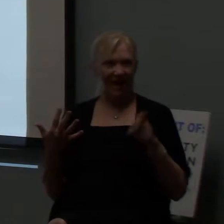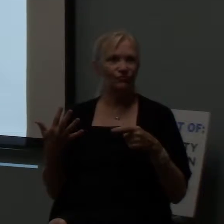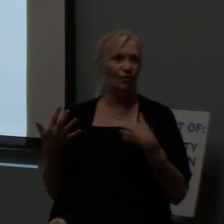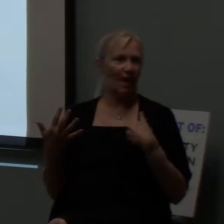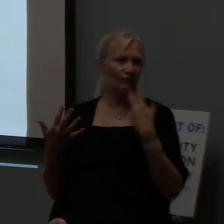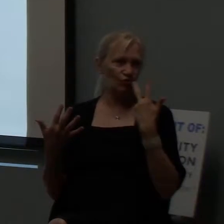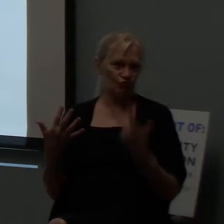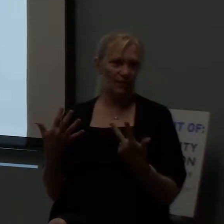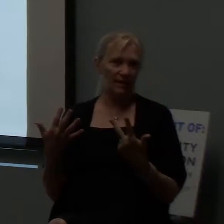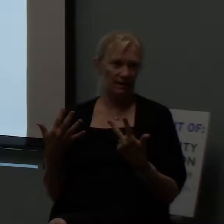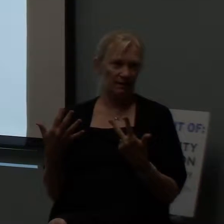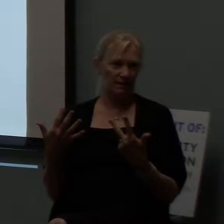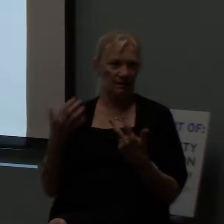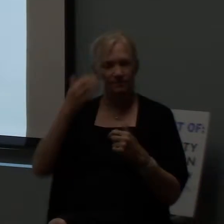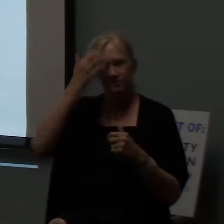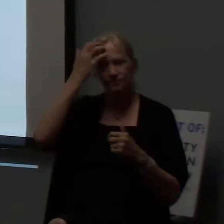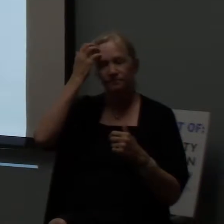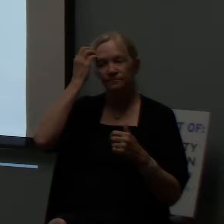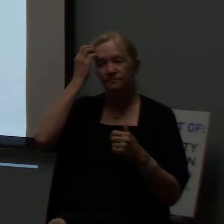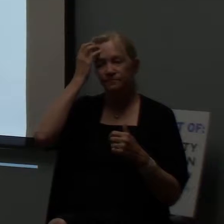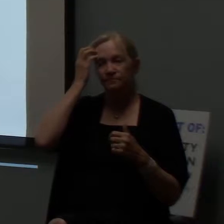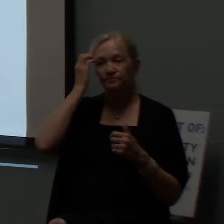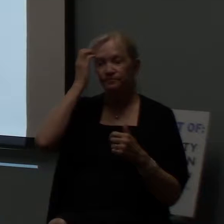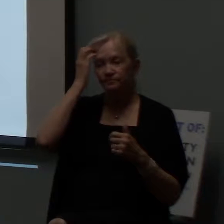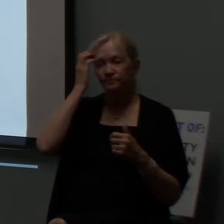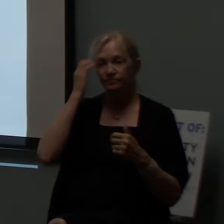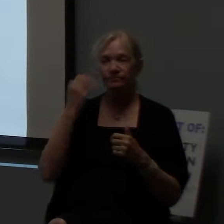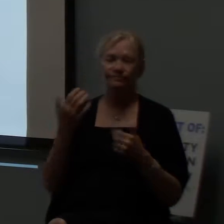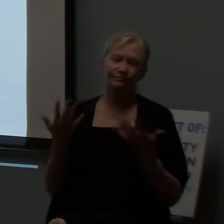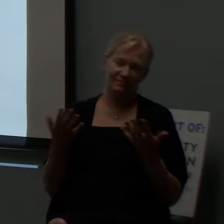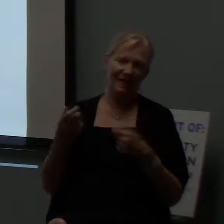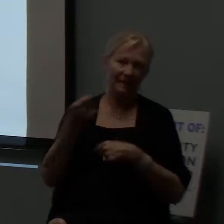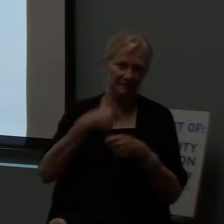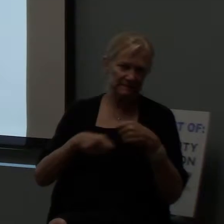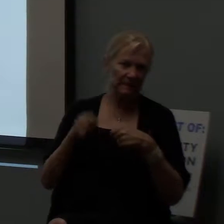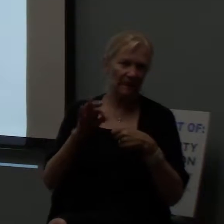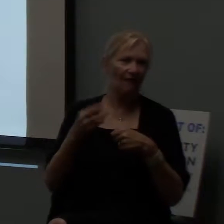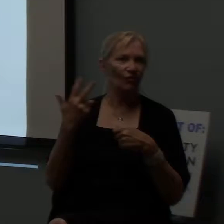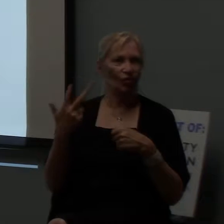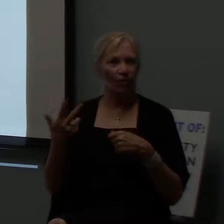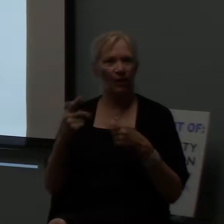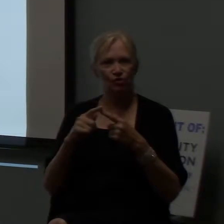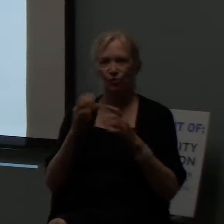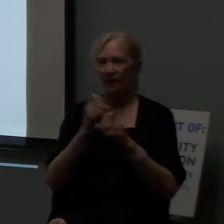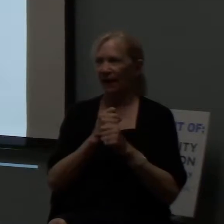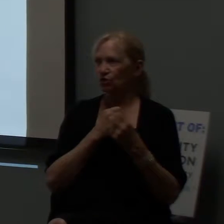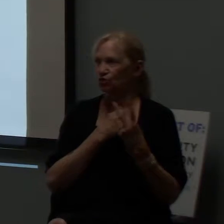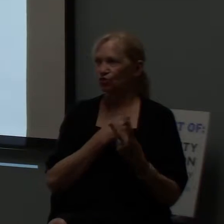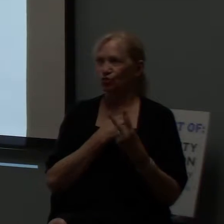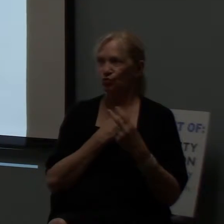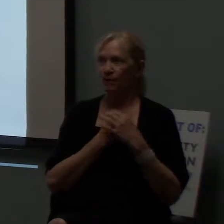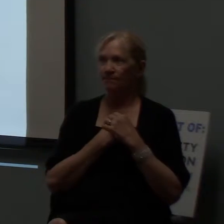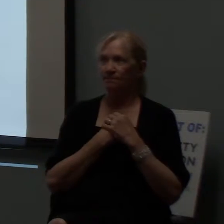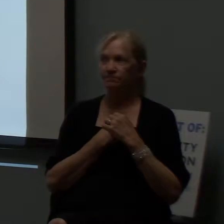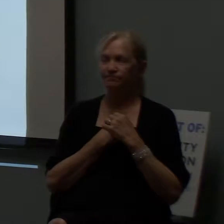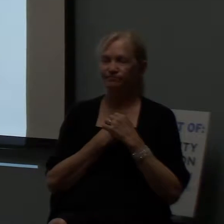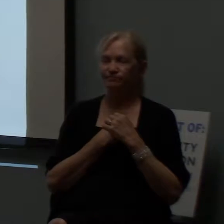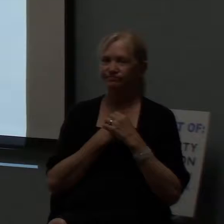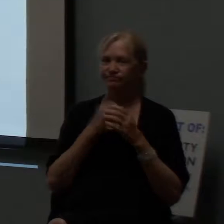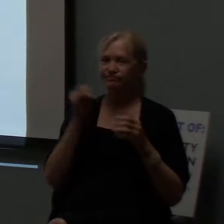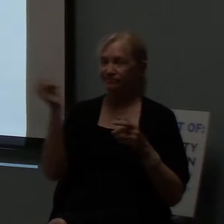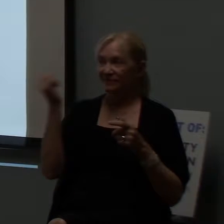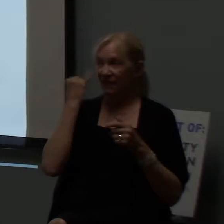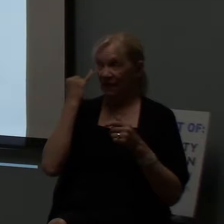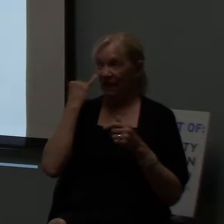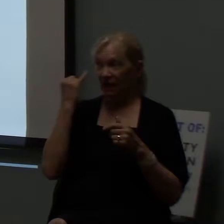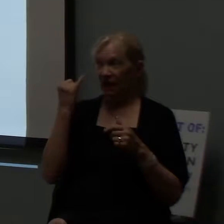5. You could get, have 5 to get 3 instead of 3 to get 2. If you go to 5, is it